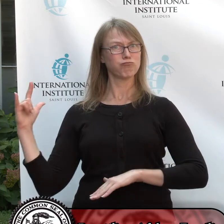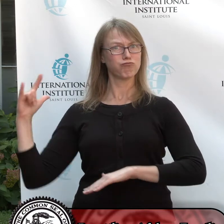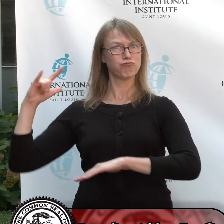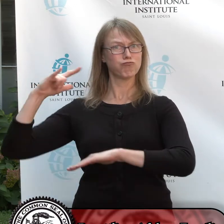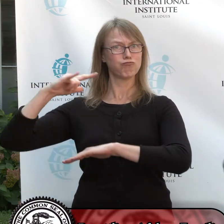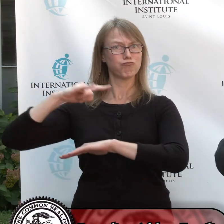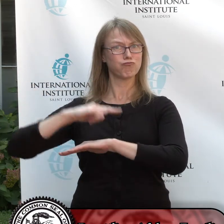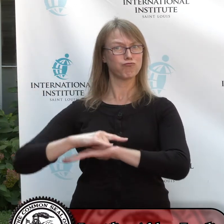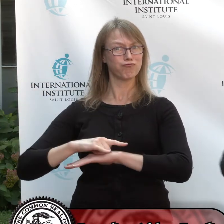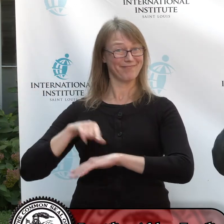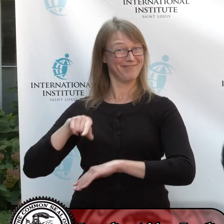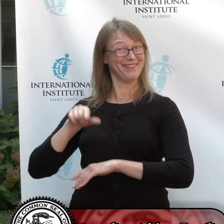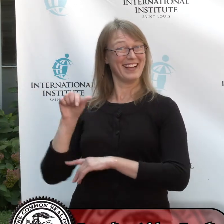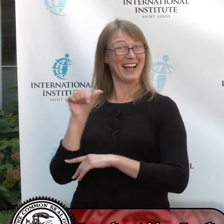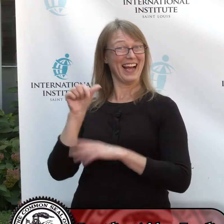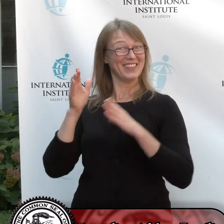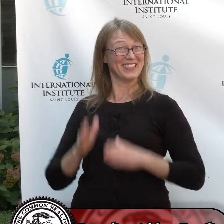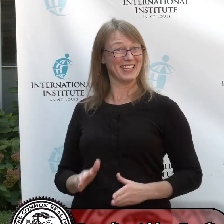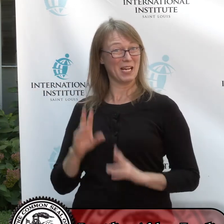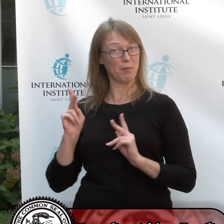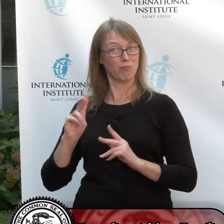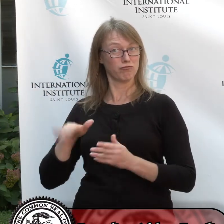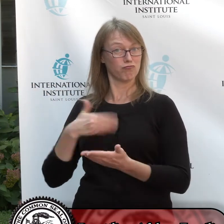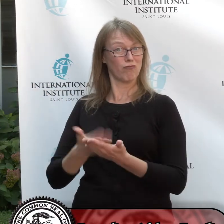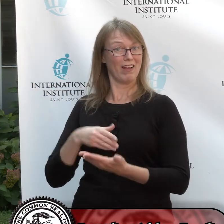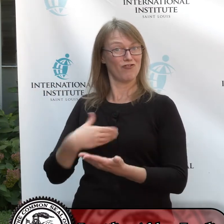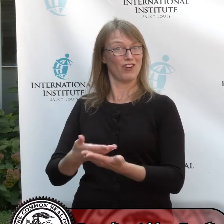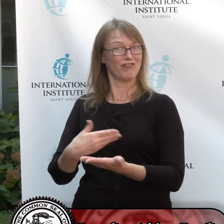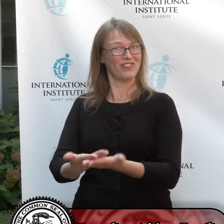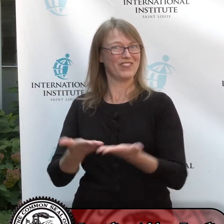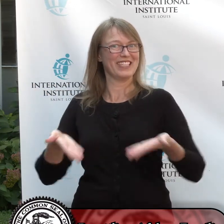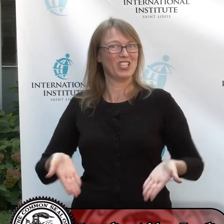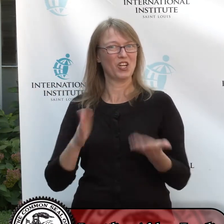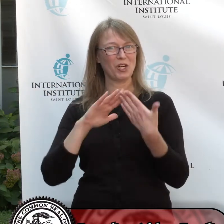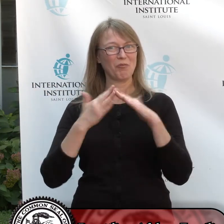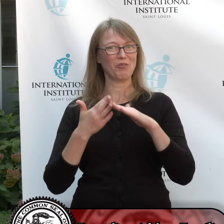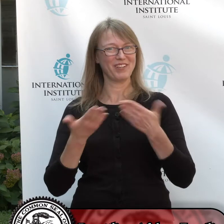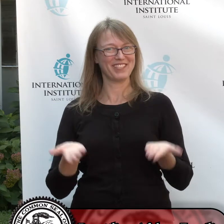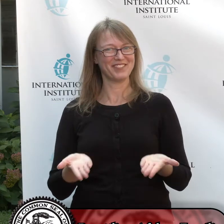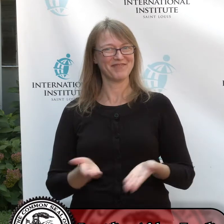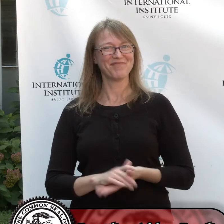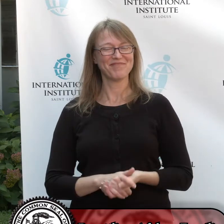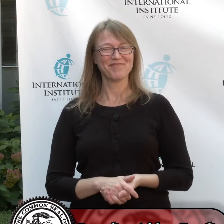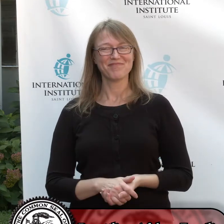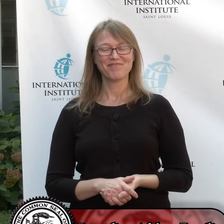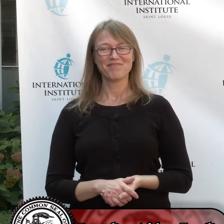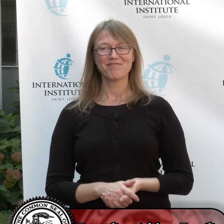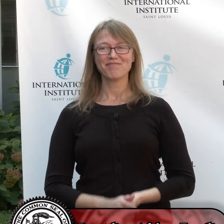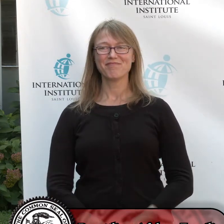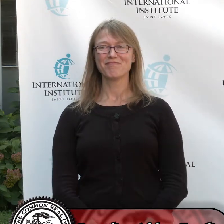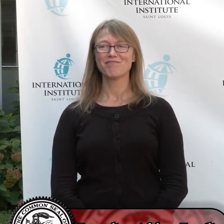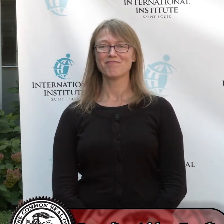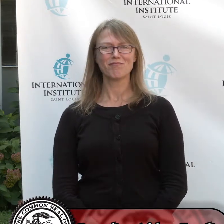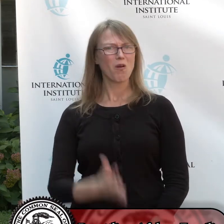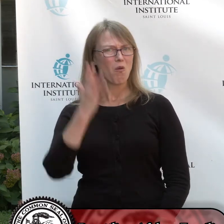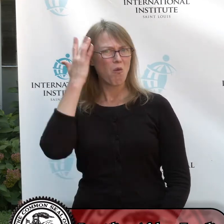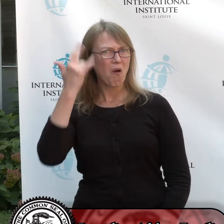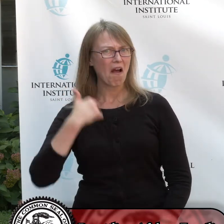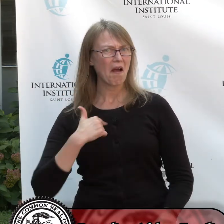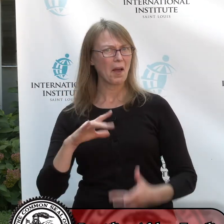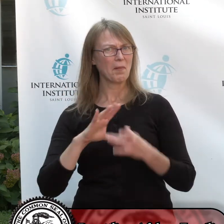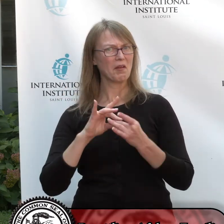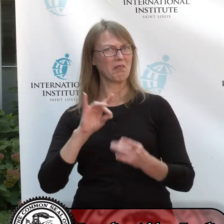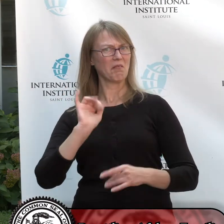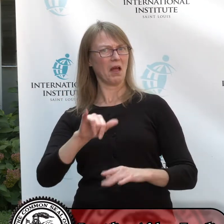above 50 arrivals already within the community. And I highlight this to say it is